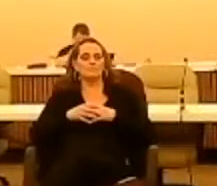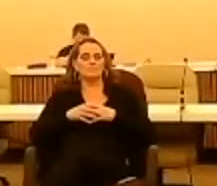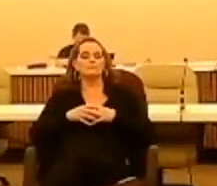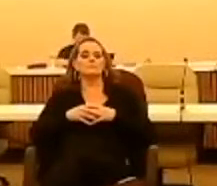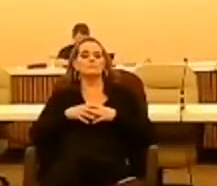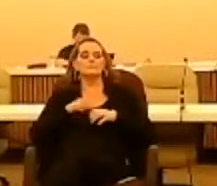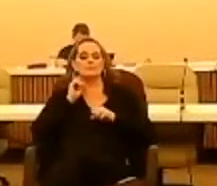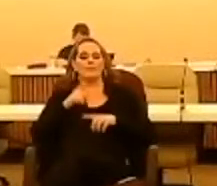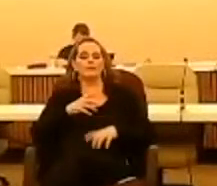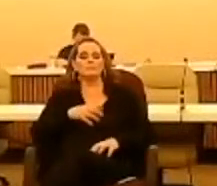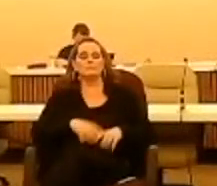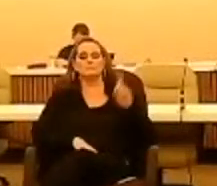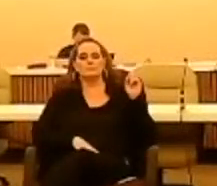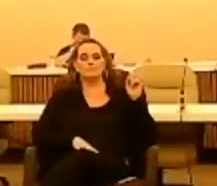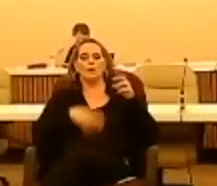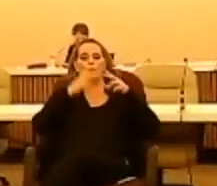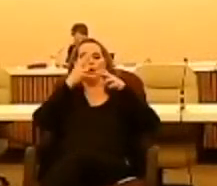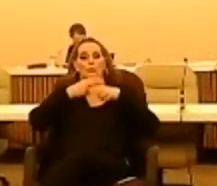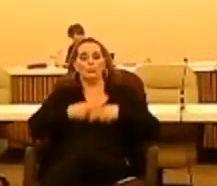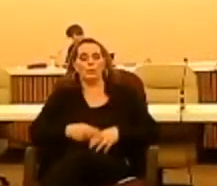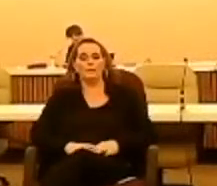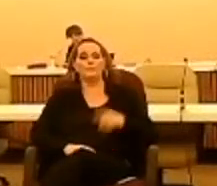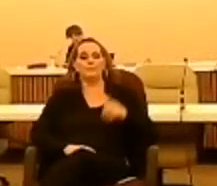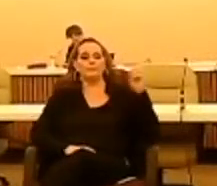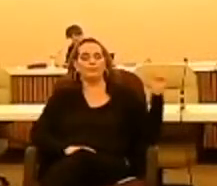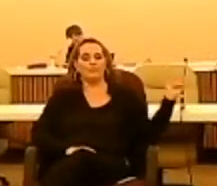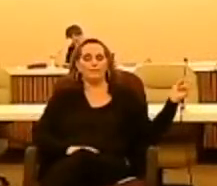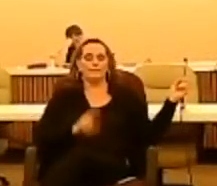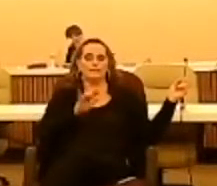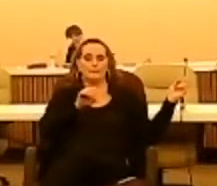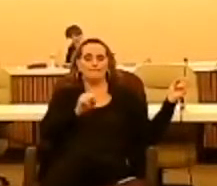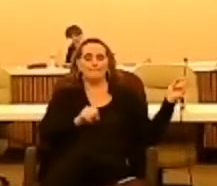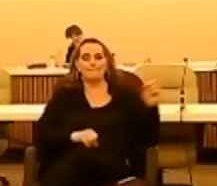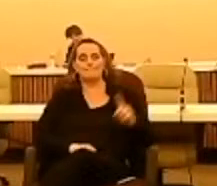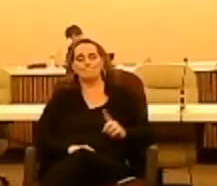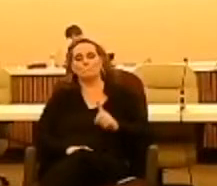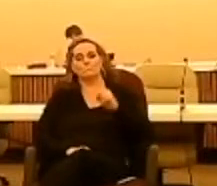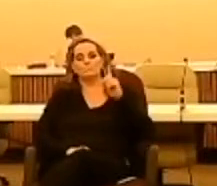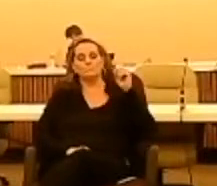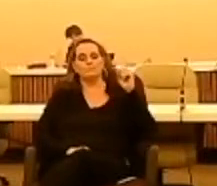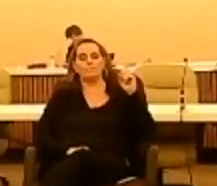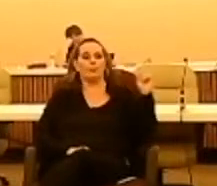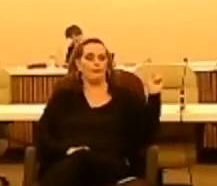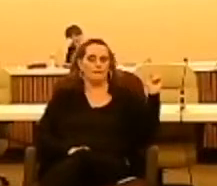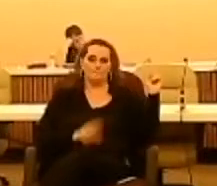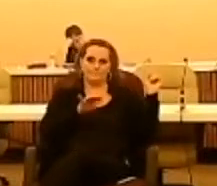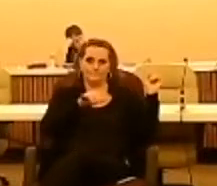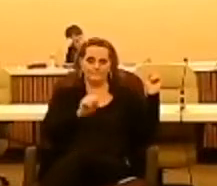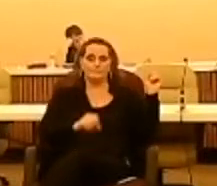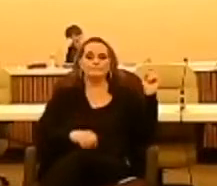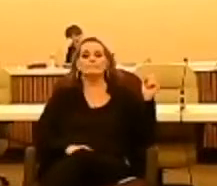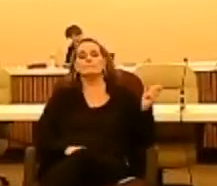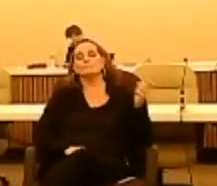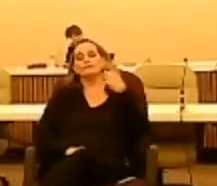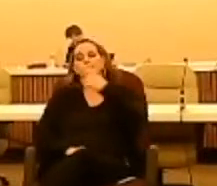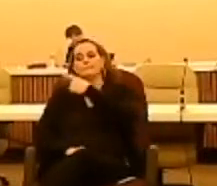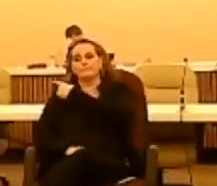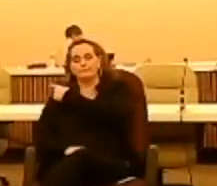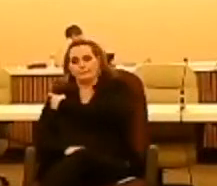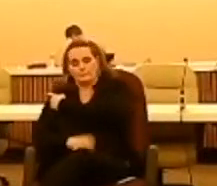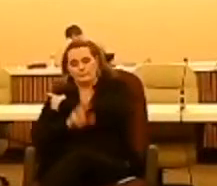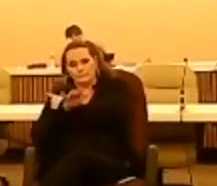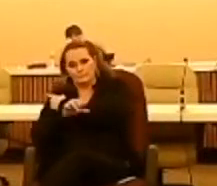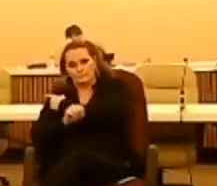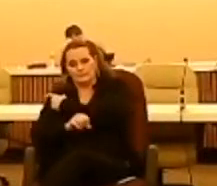Hearing none, please call the roll. Councilmember Barley, Aye. Councilmember Stafford, Aye. Councilmember